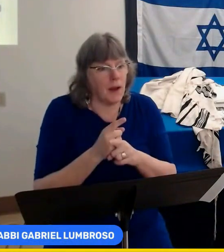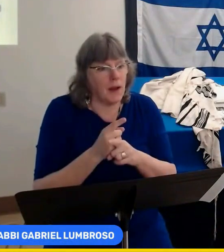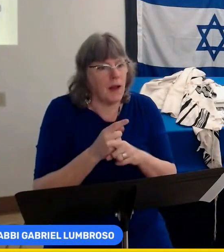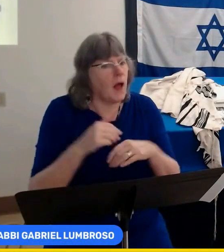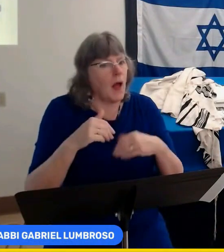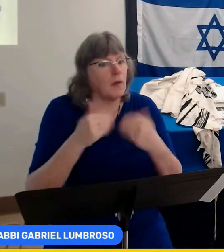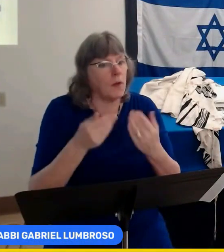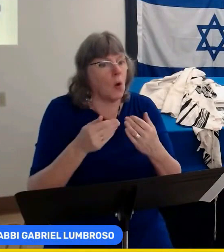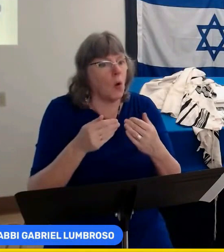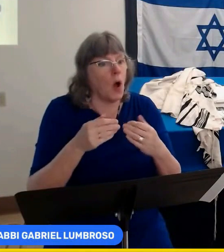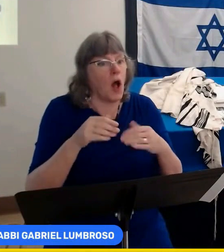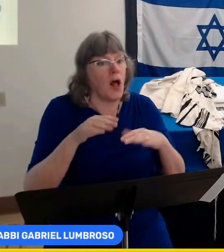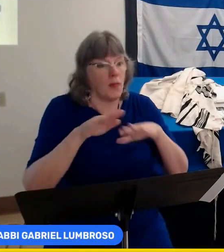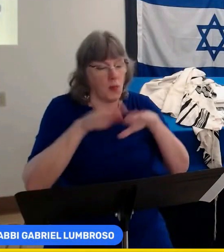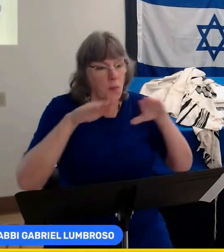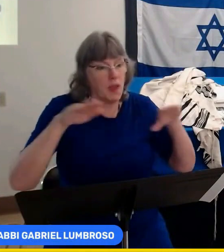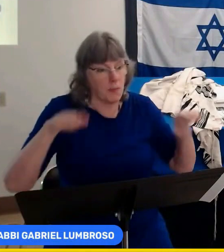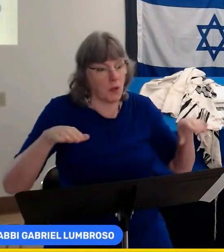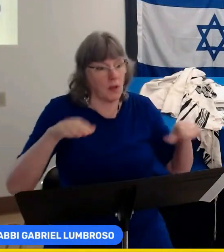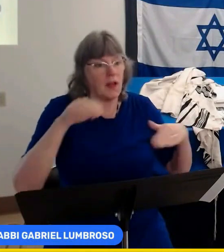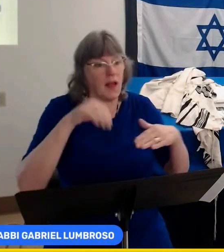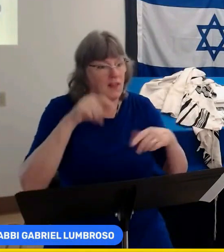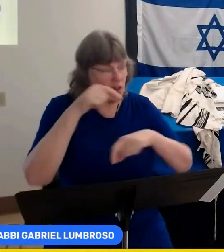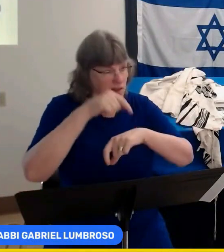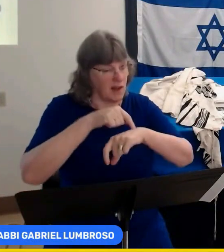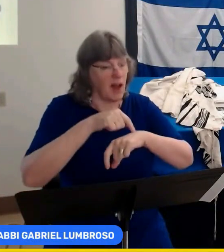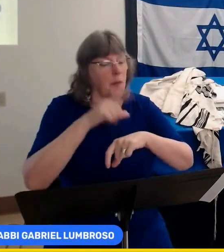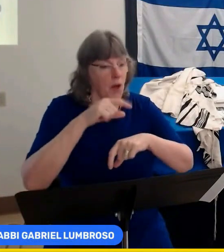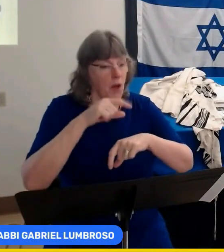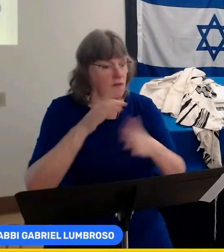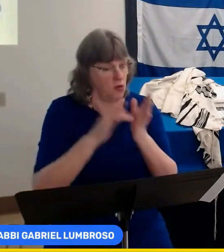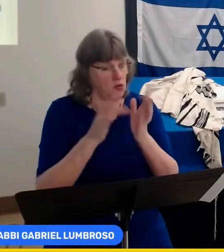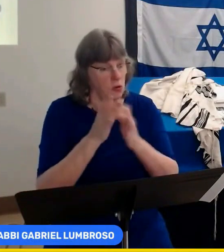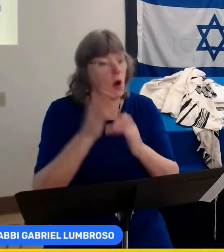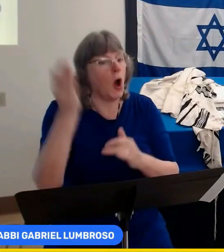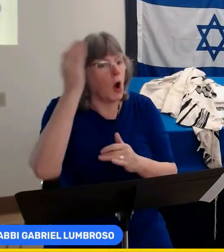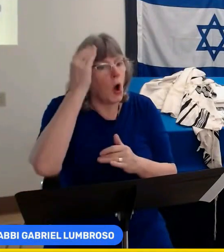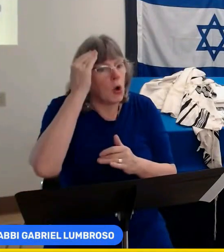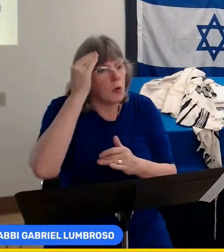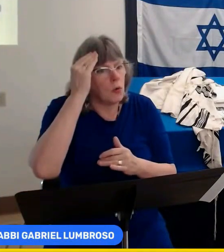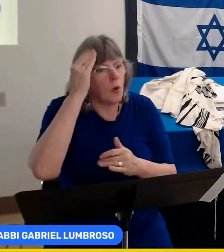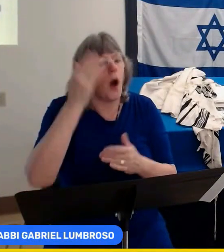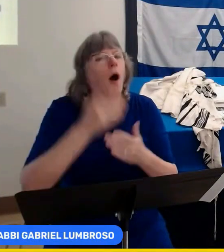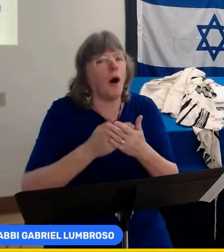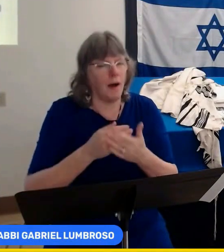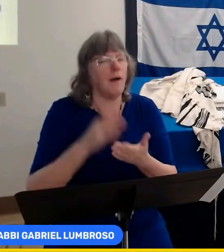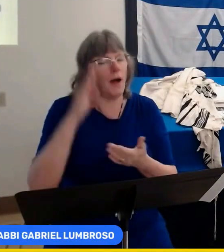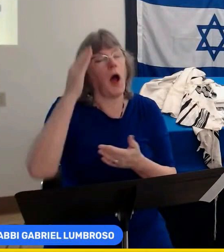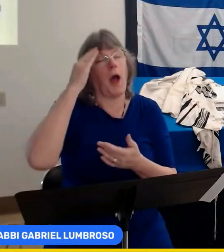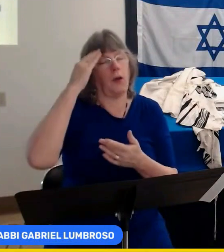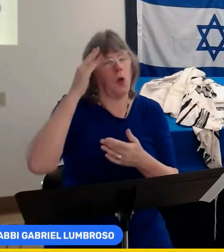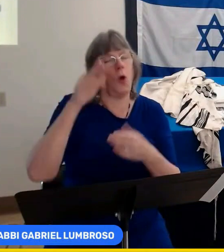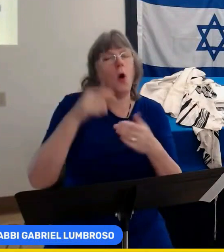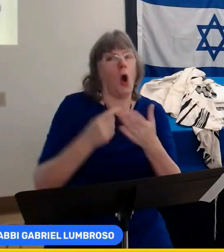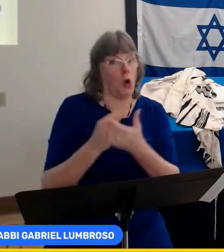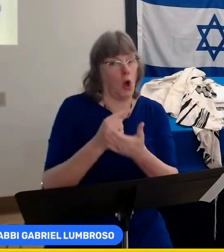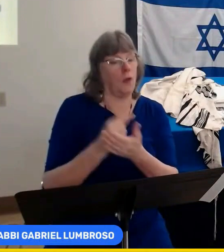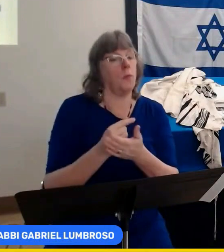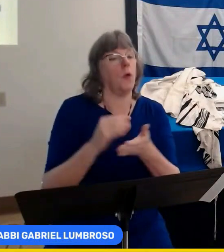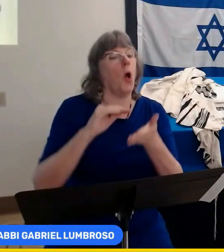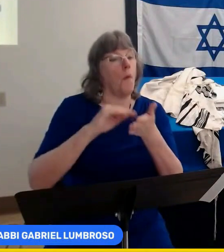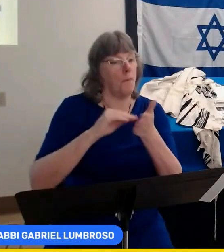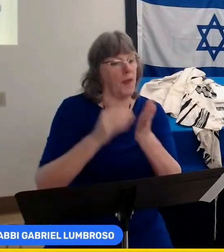So if you just pick the New Testament, you'll have to guess what it means. But if you are familiar with the Hebrew name word,